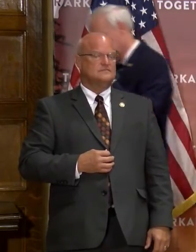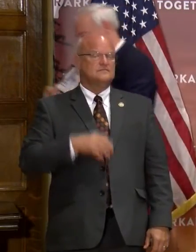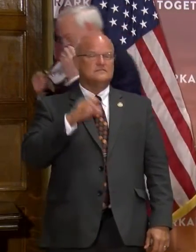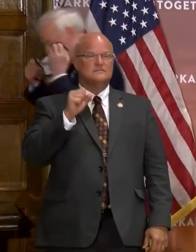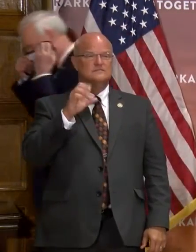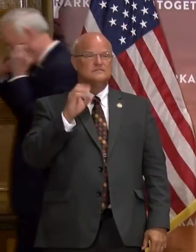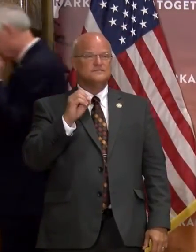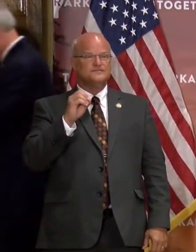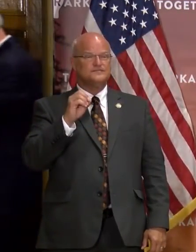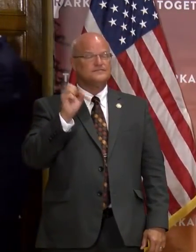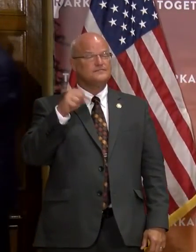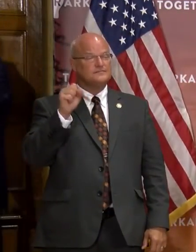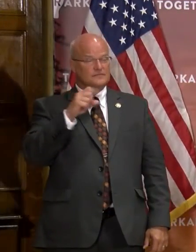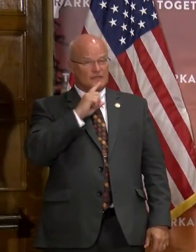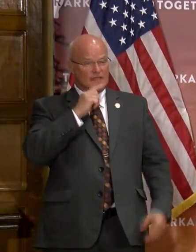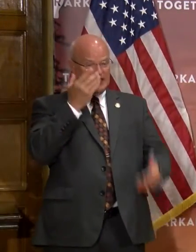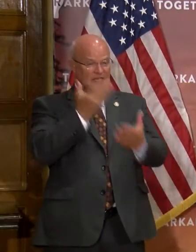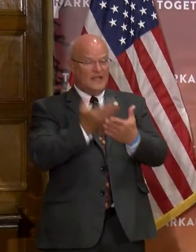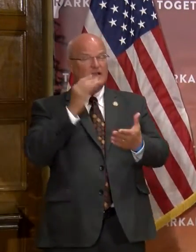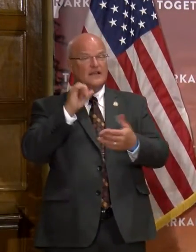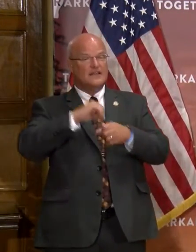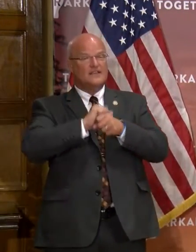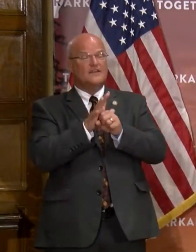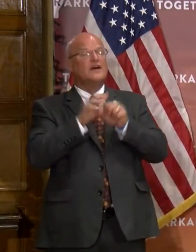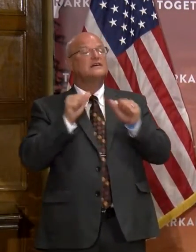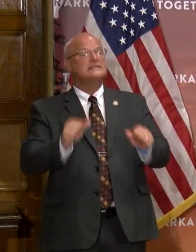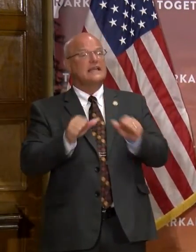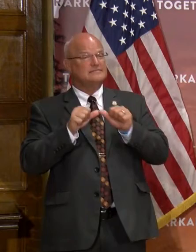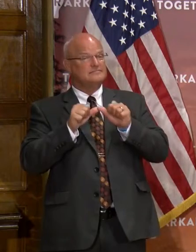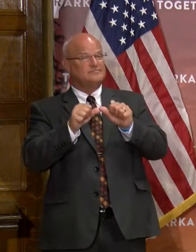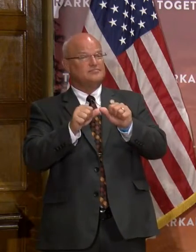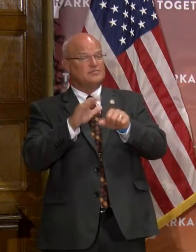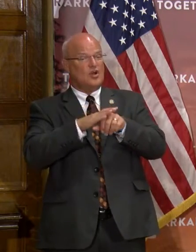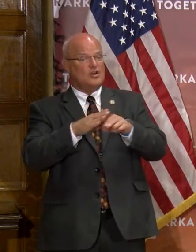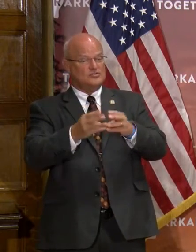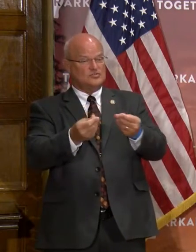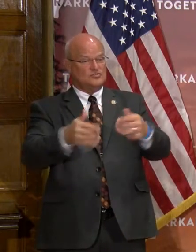So, yes, there is evidence that the virus can persist on surfaces.